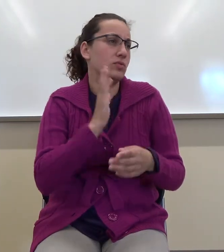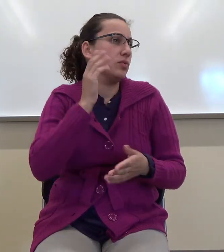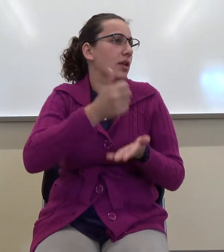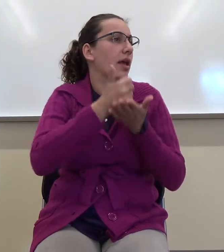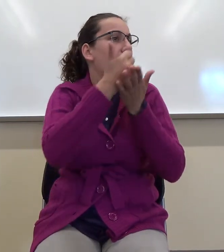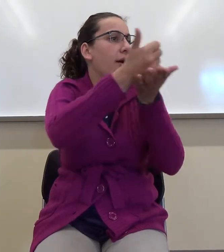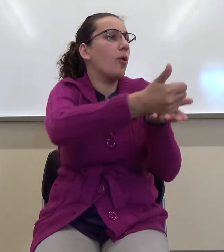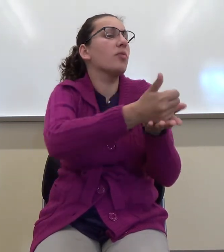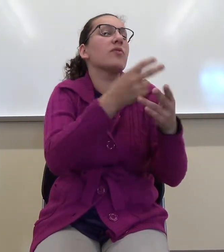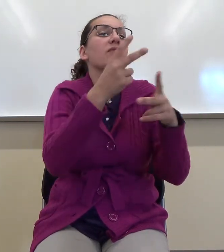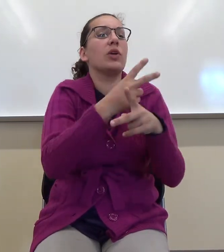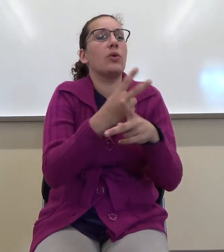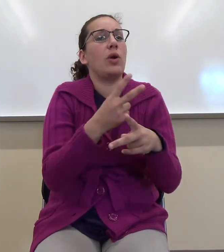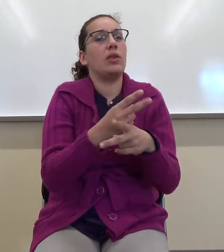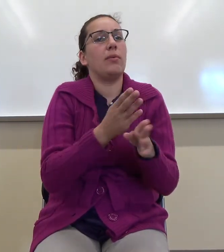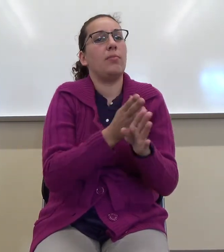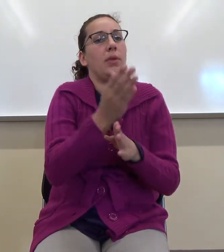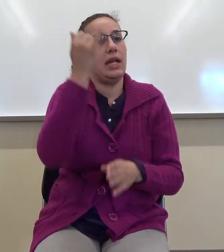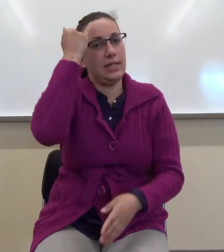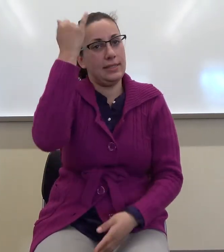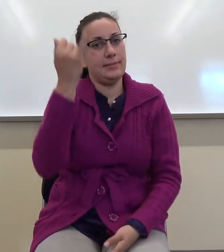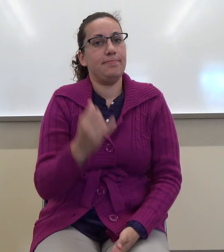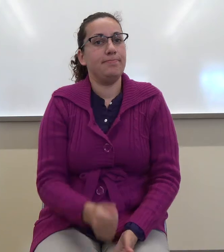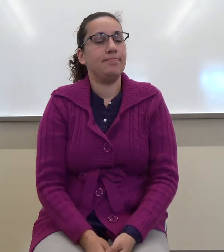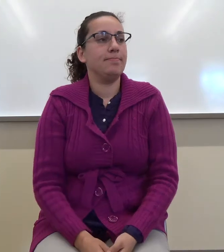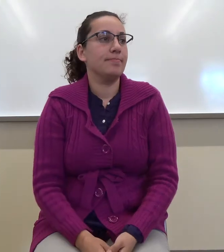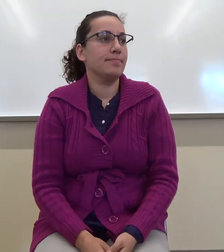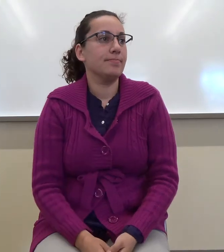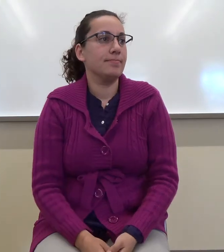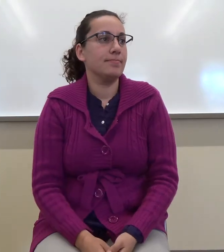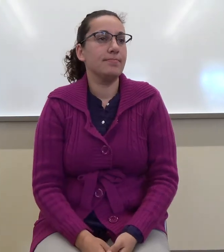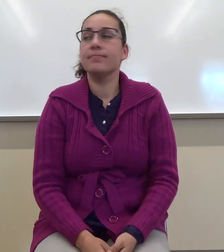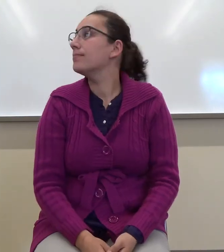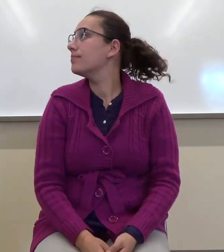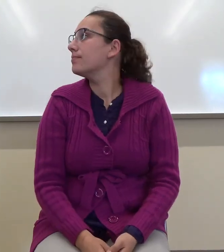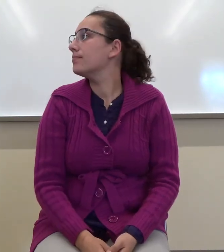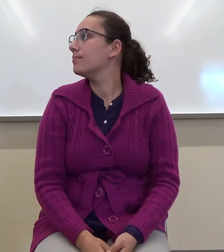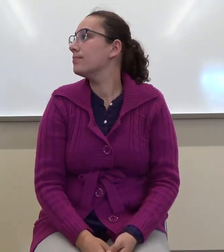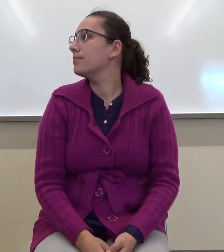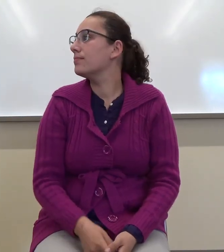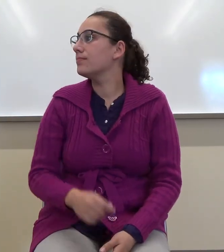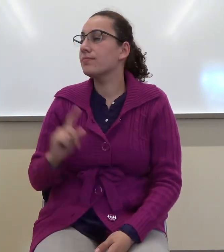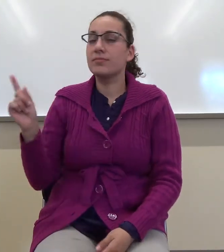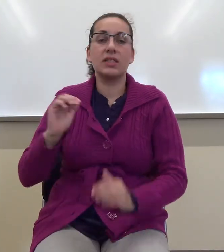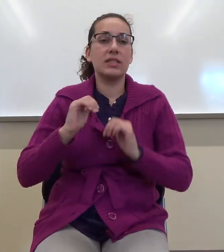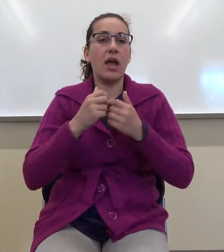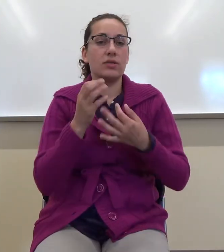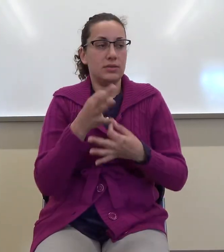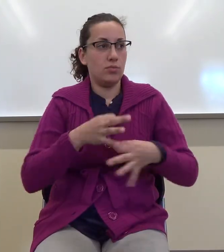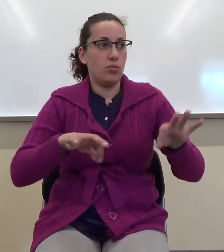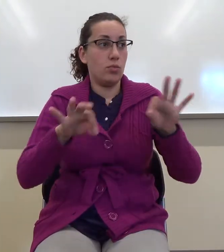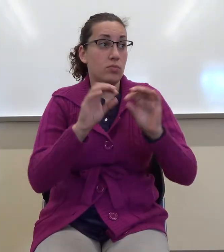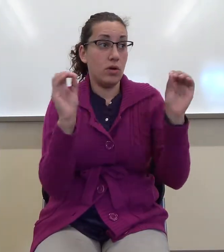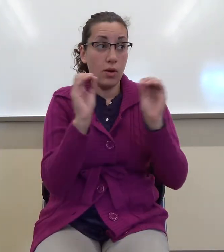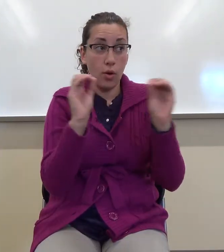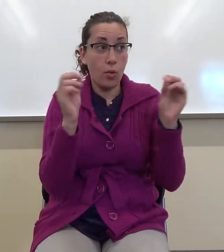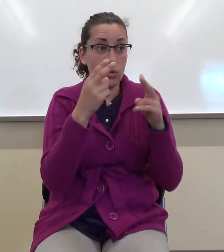helping you figure out the main idea, right? That's what's important about this. If there's no title, read the first